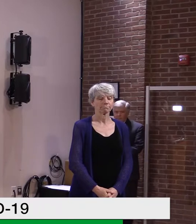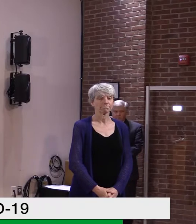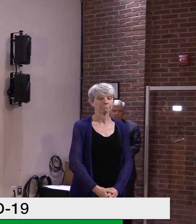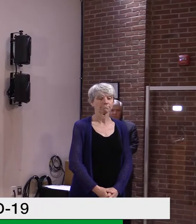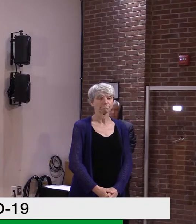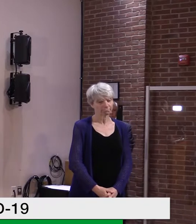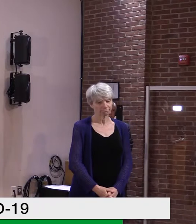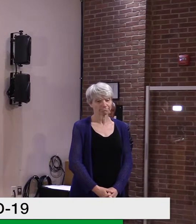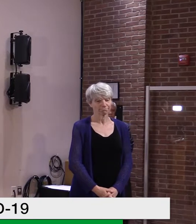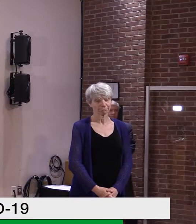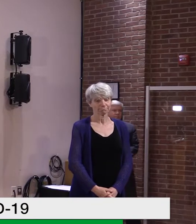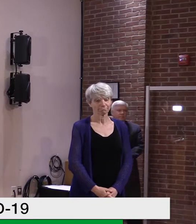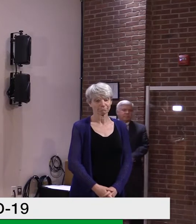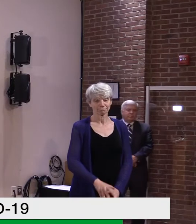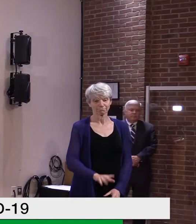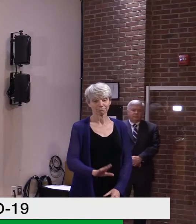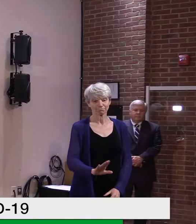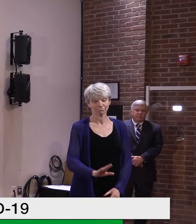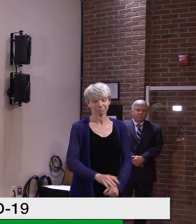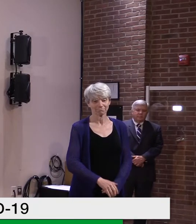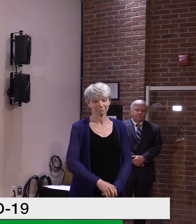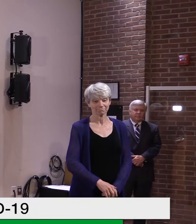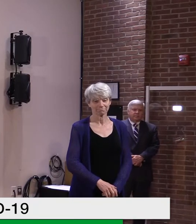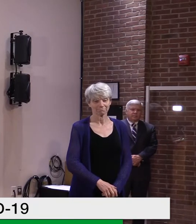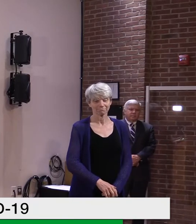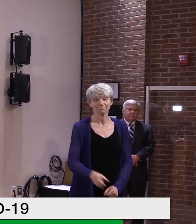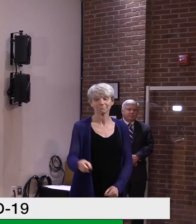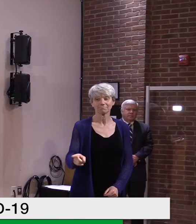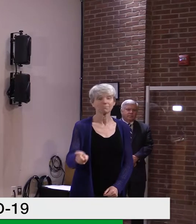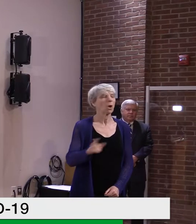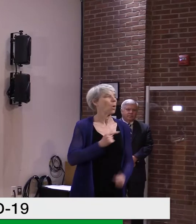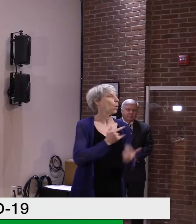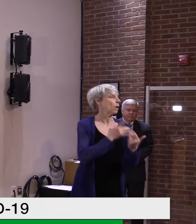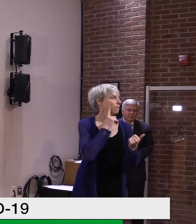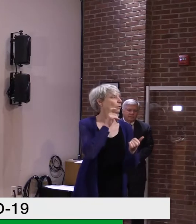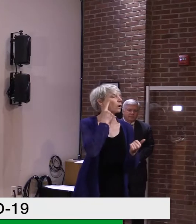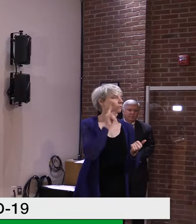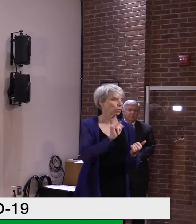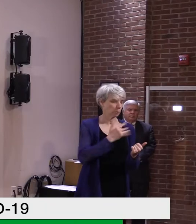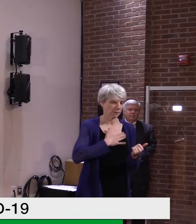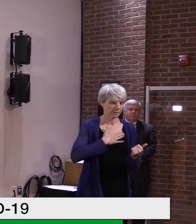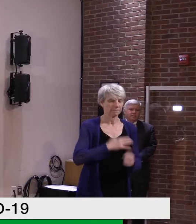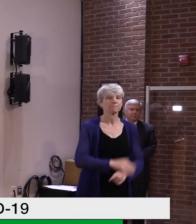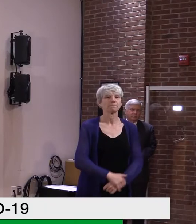You there, Stuart? Yeah, I would like to wait for the governor as well, please.